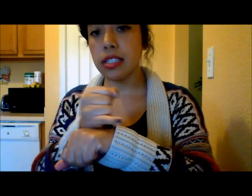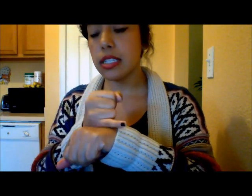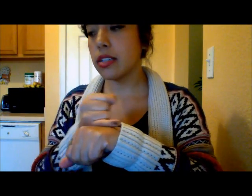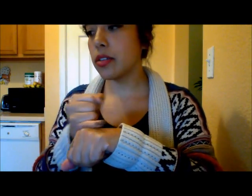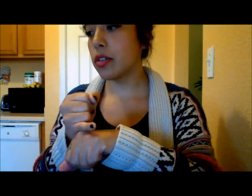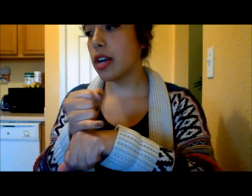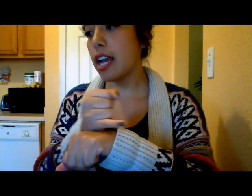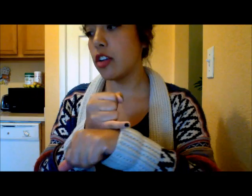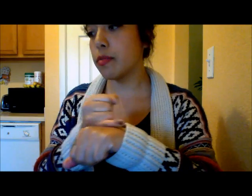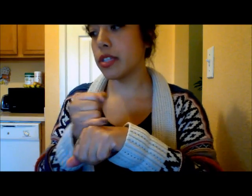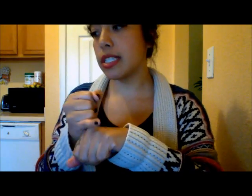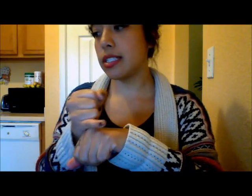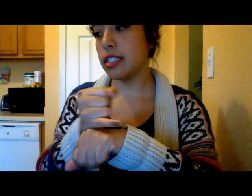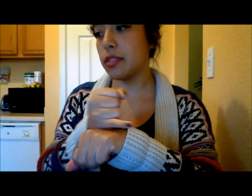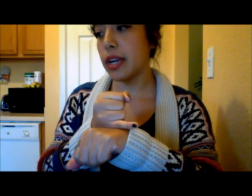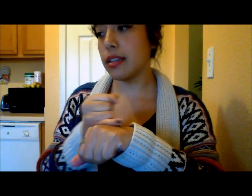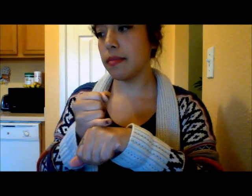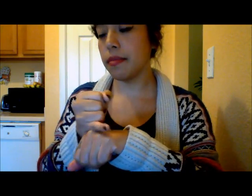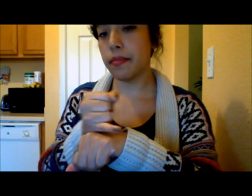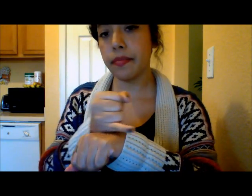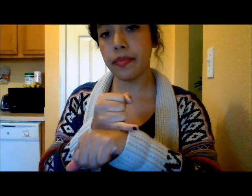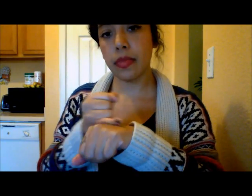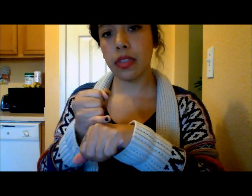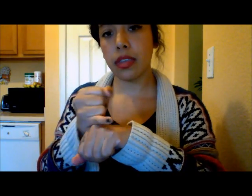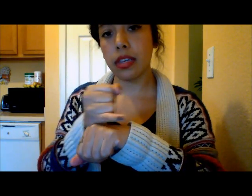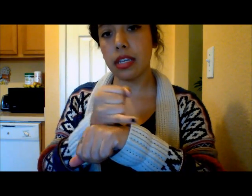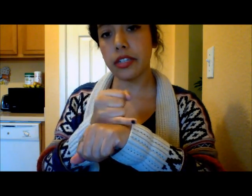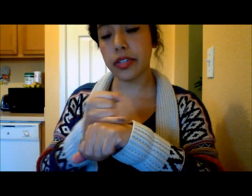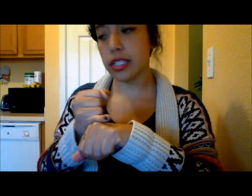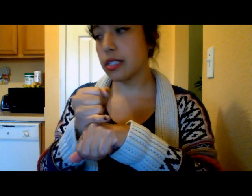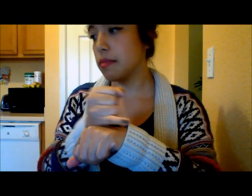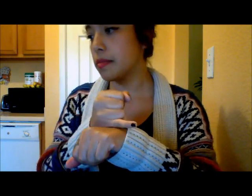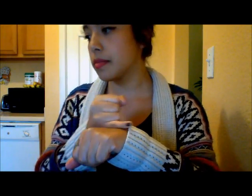Interest or annual percentage rate. Interest.